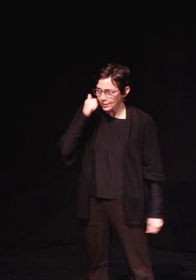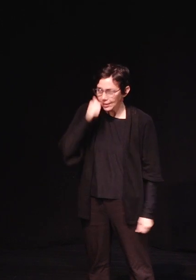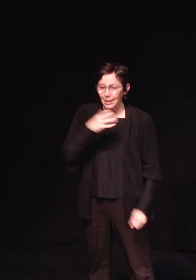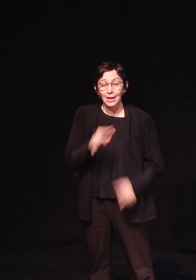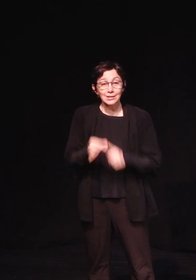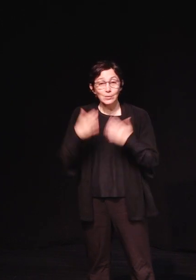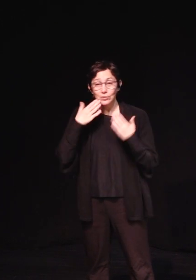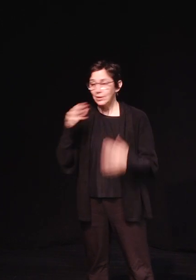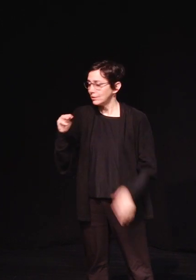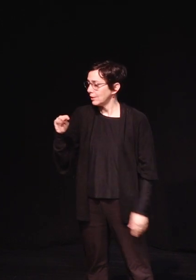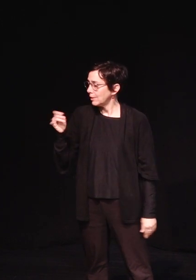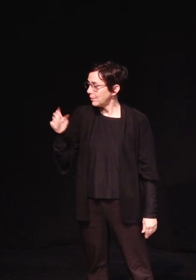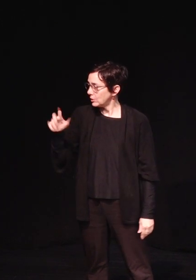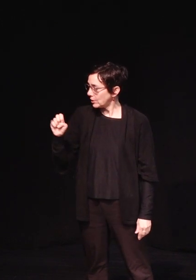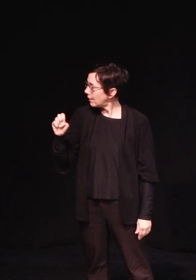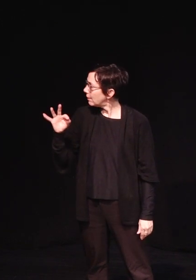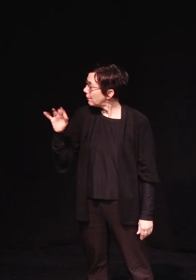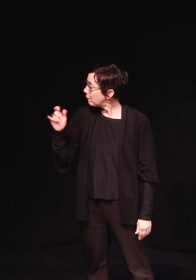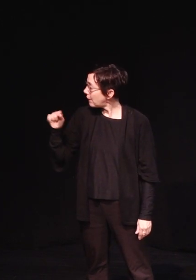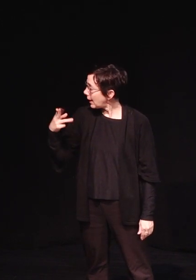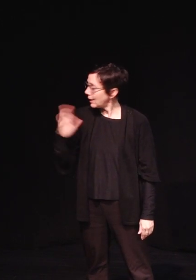thank you to Michelle Fagg, our volunteer chair.